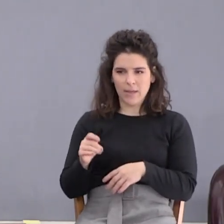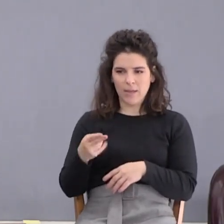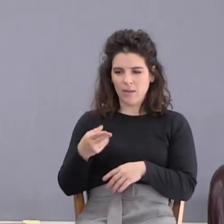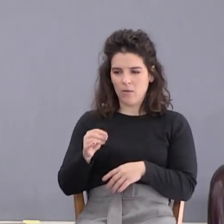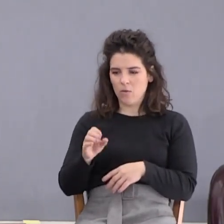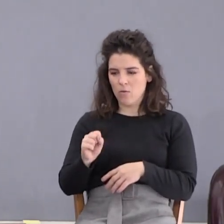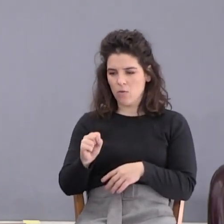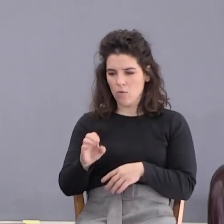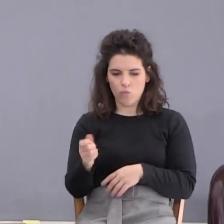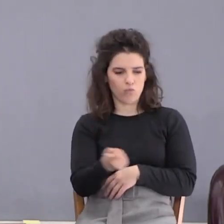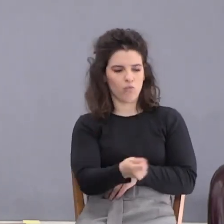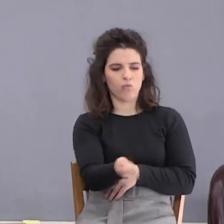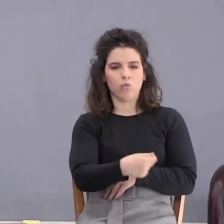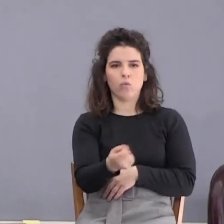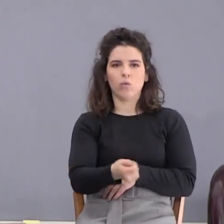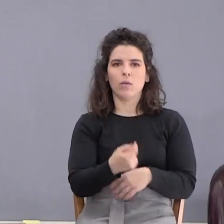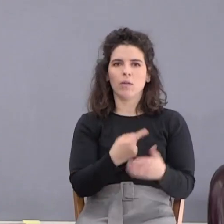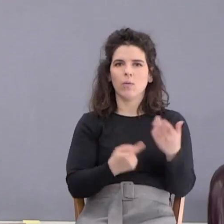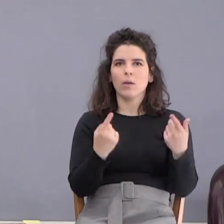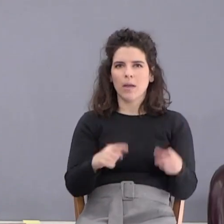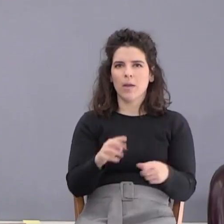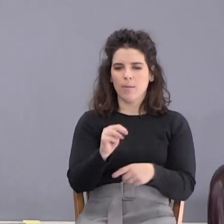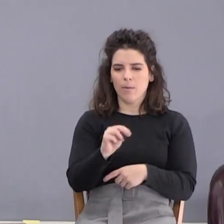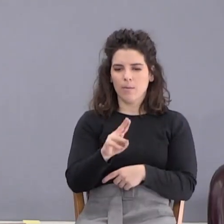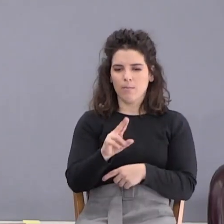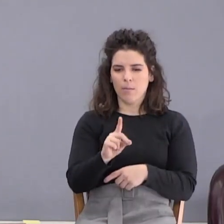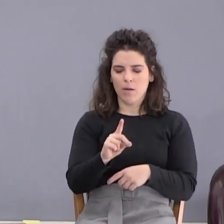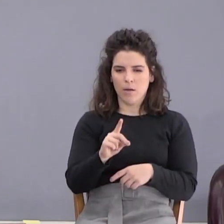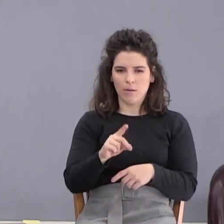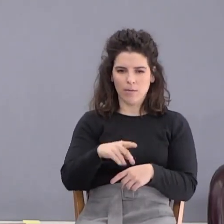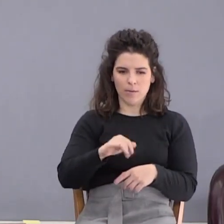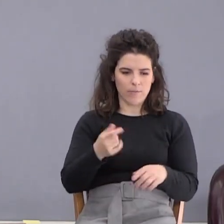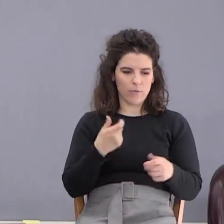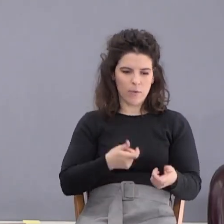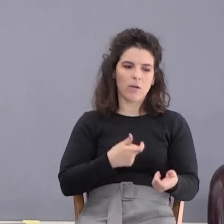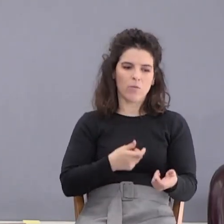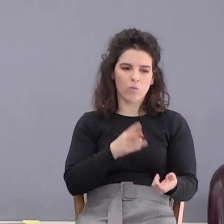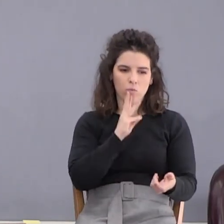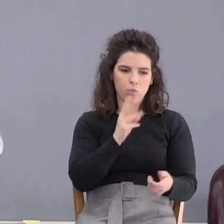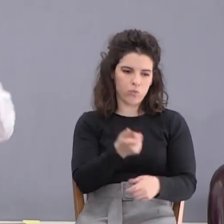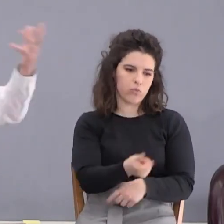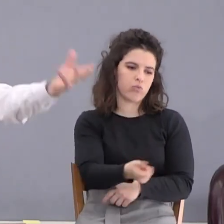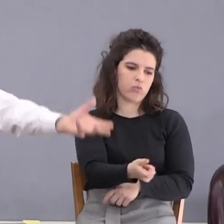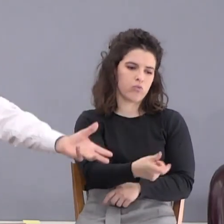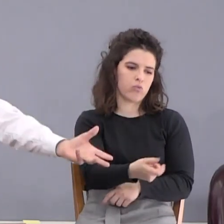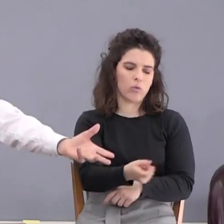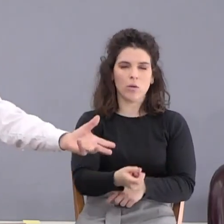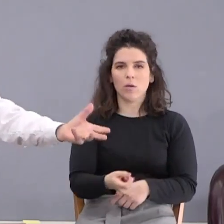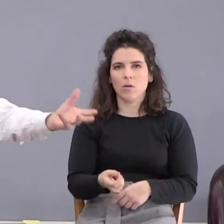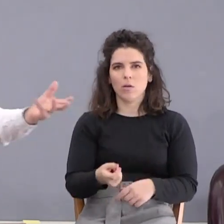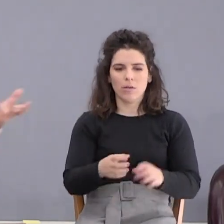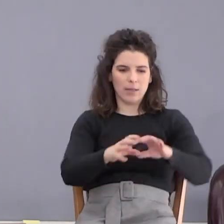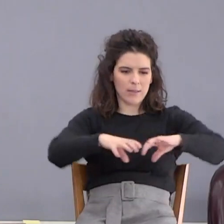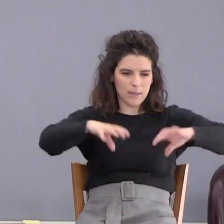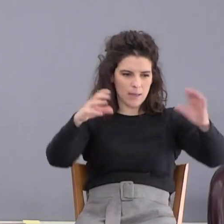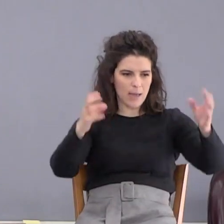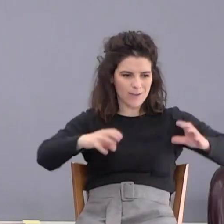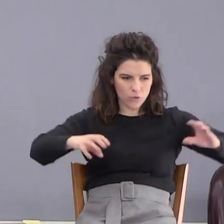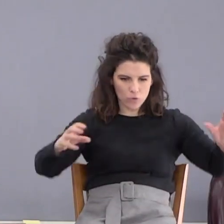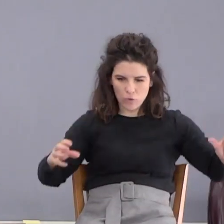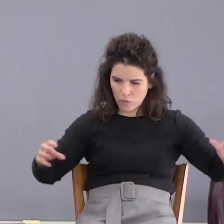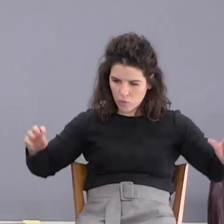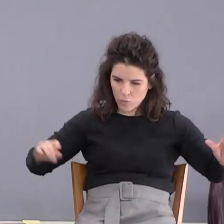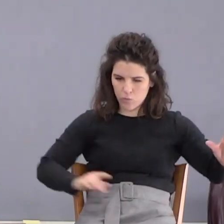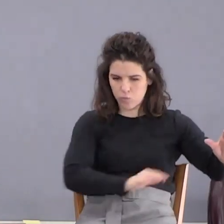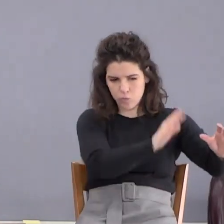hose to the mud pile. And what happens to the mud pile if you leave the hose running long enough? Just like the tide starts to crash into